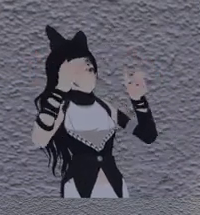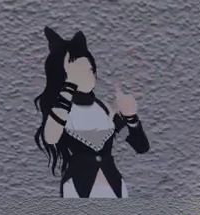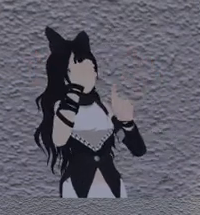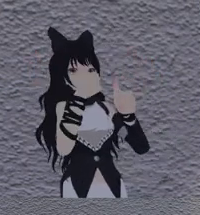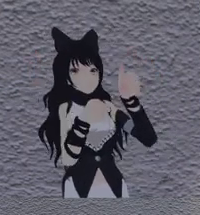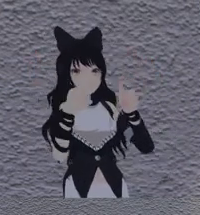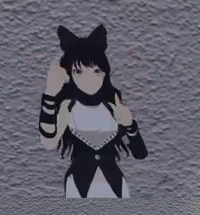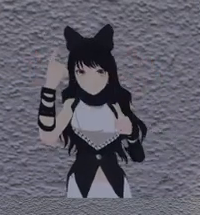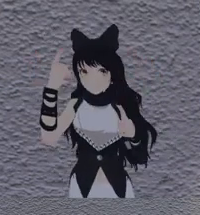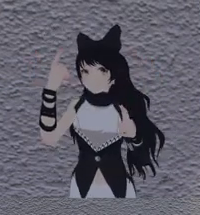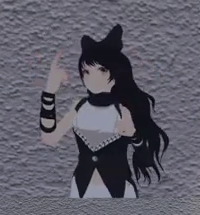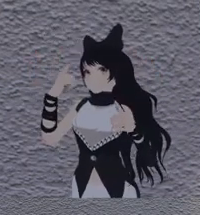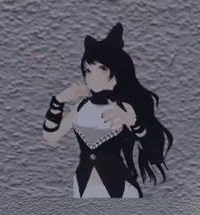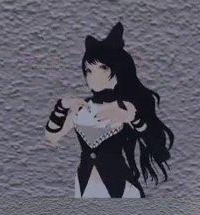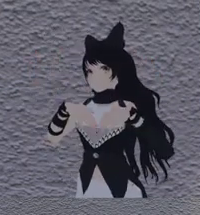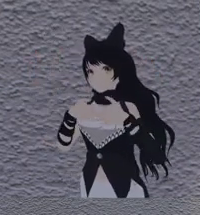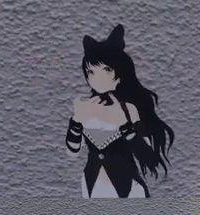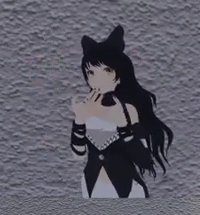Hi, everyone.